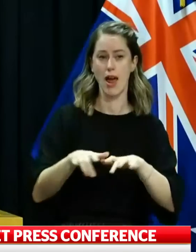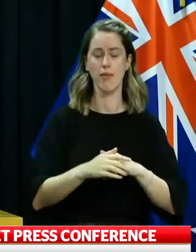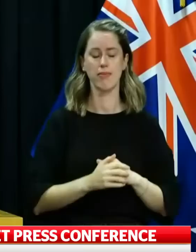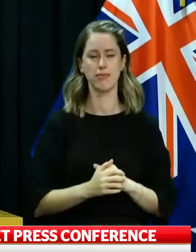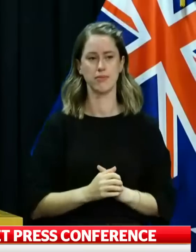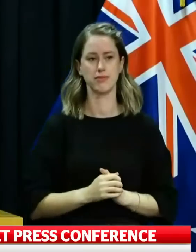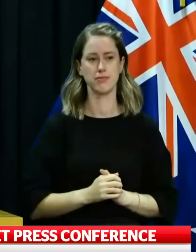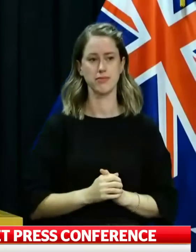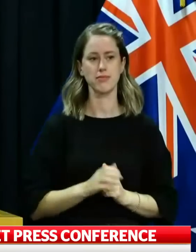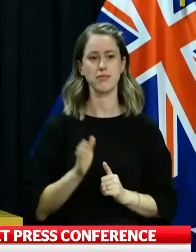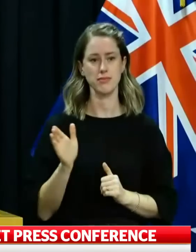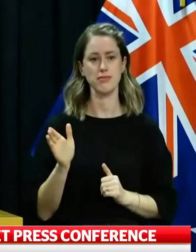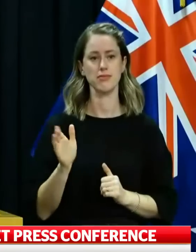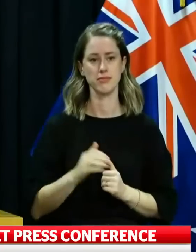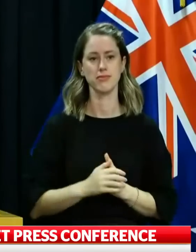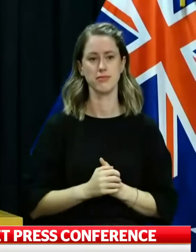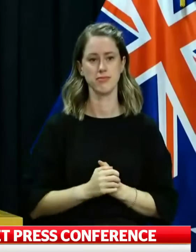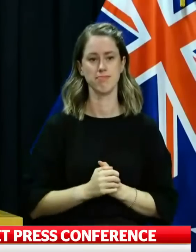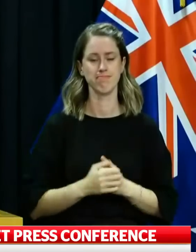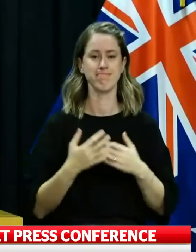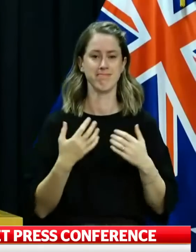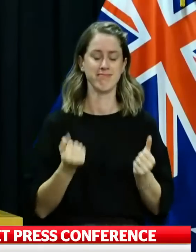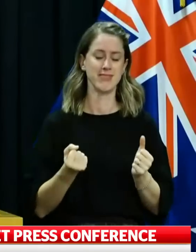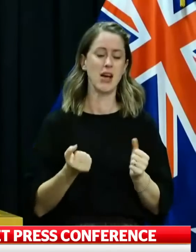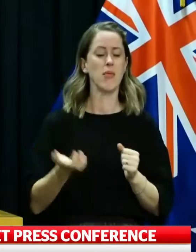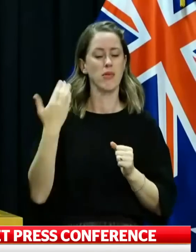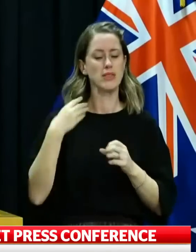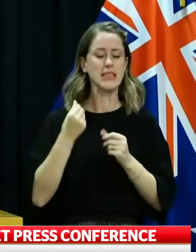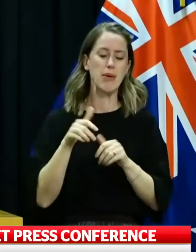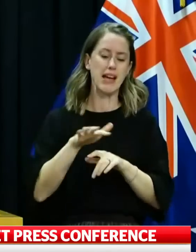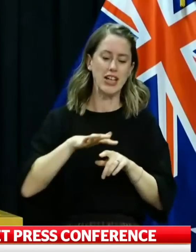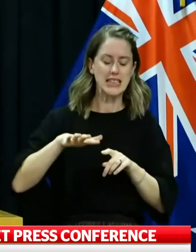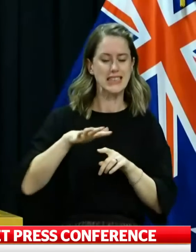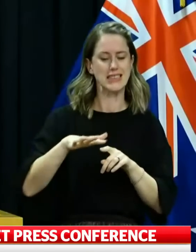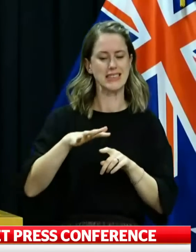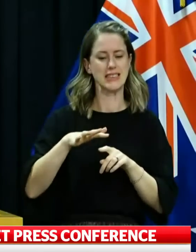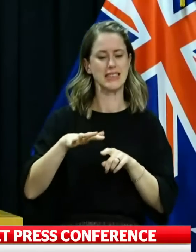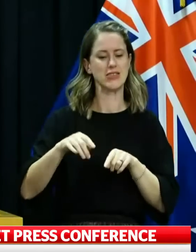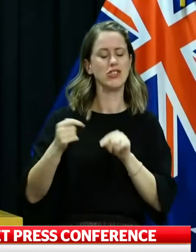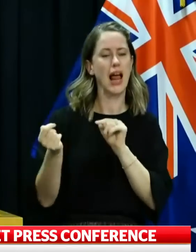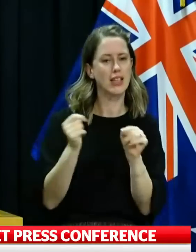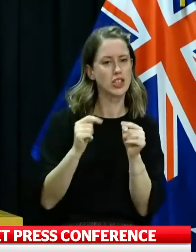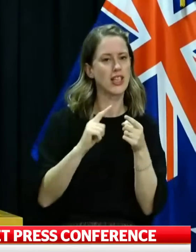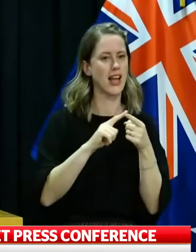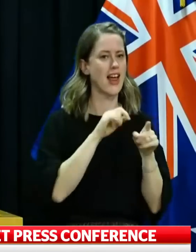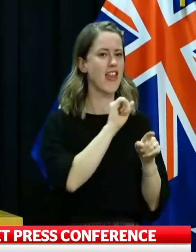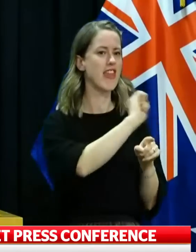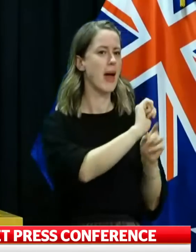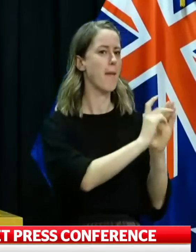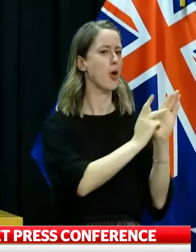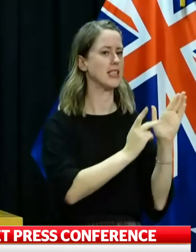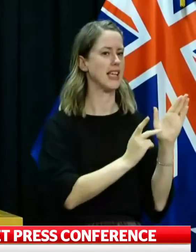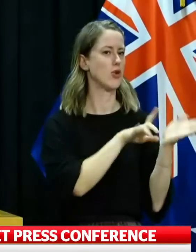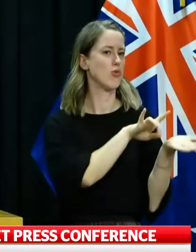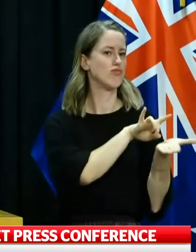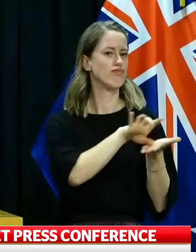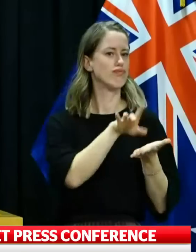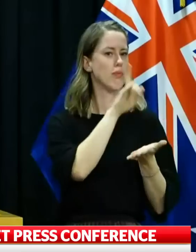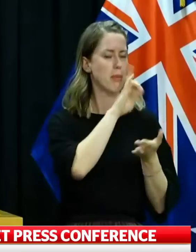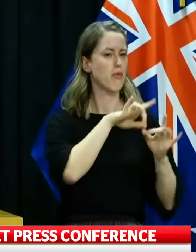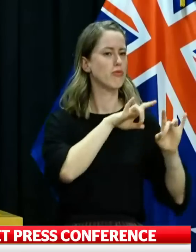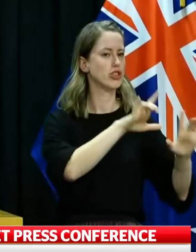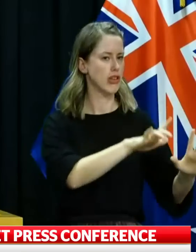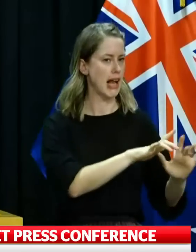that despite the friction that we had, and there were some obvious areas, yes, the deportation policy, which it was our job to be really